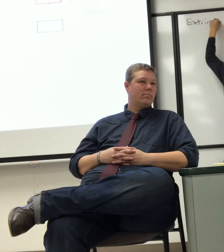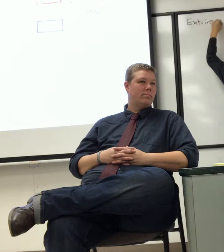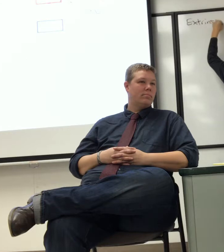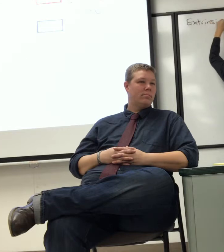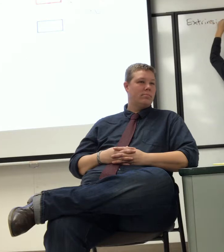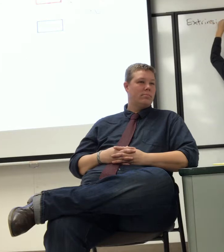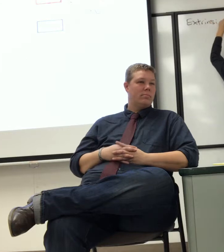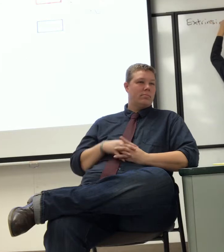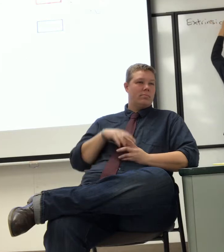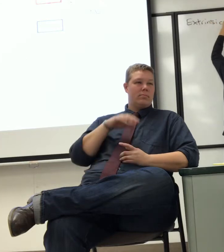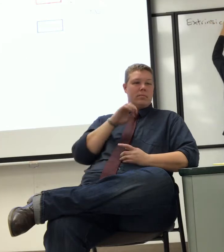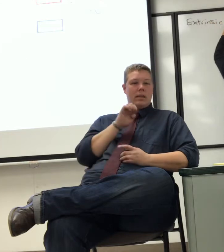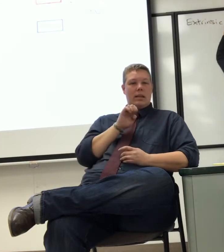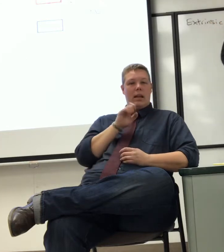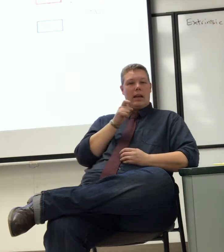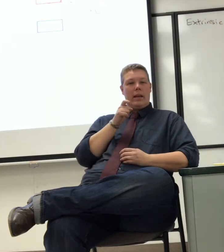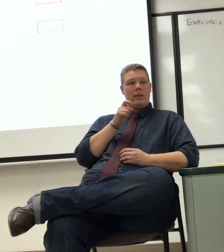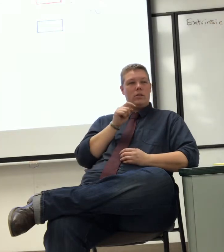Extrinsic mechanism